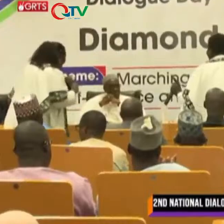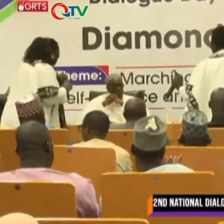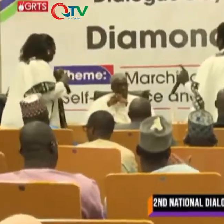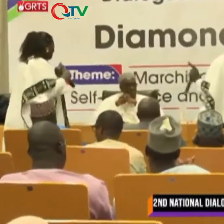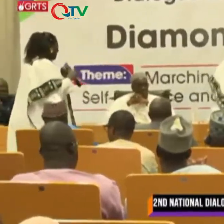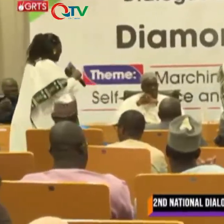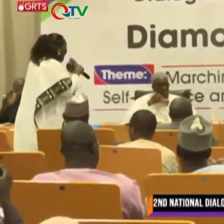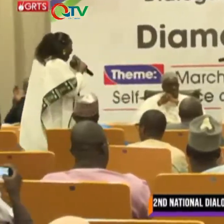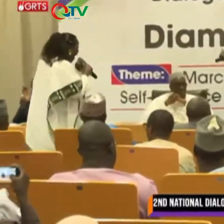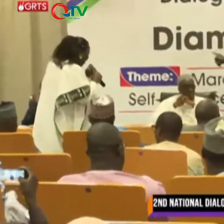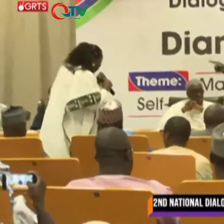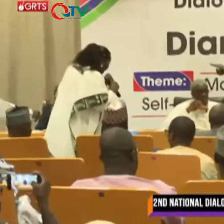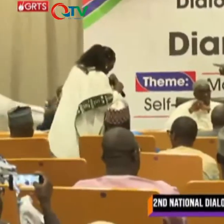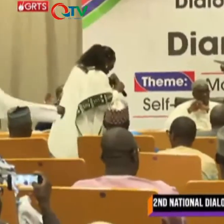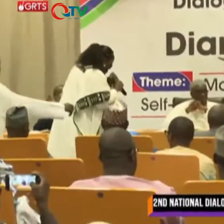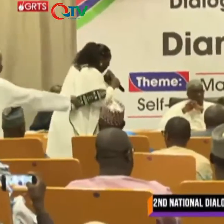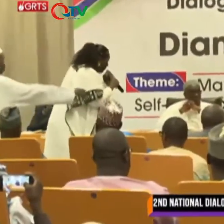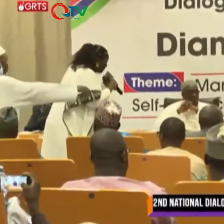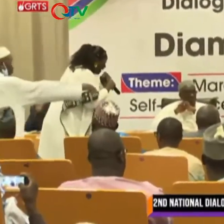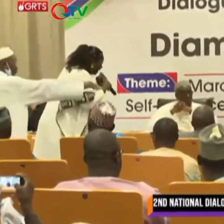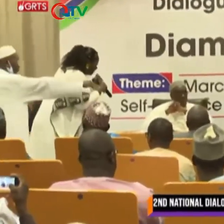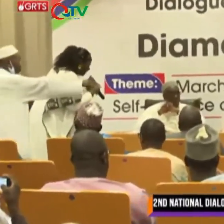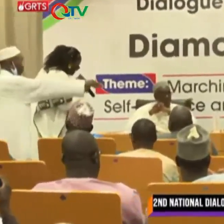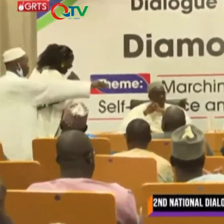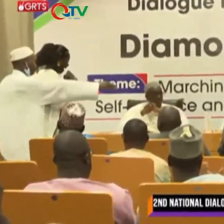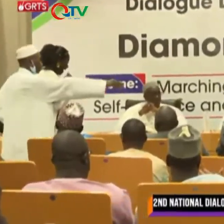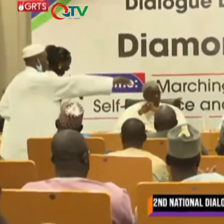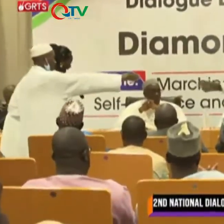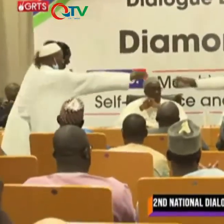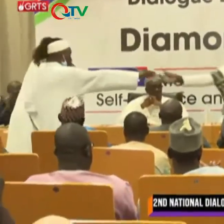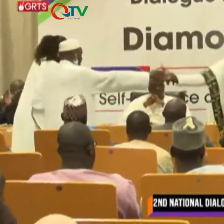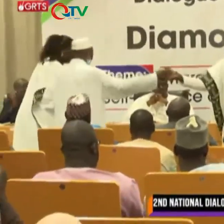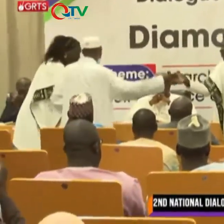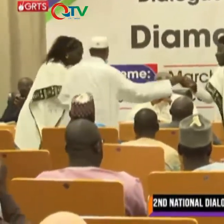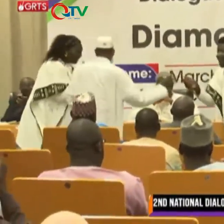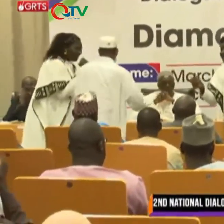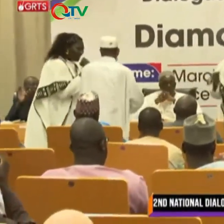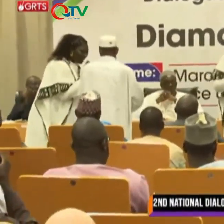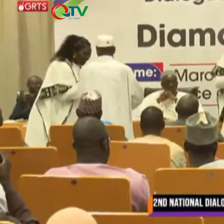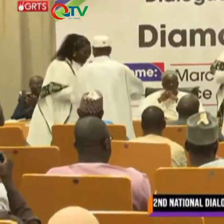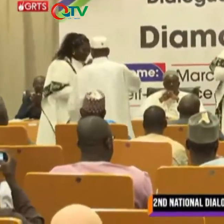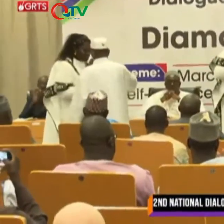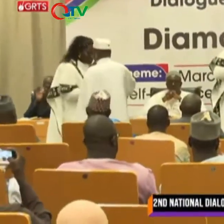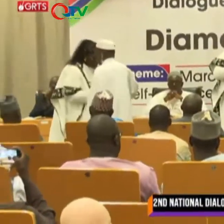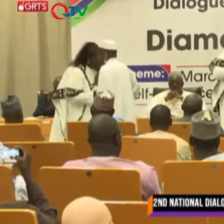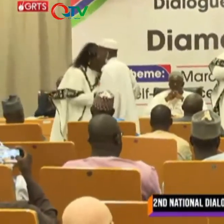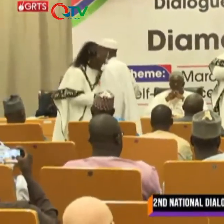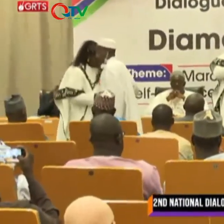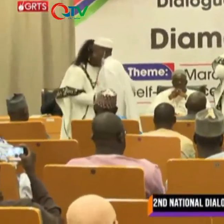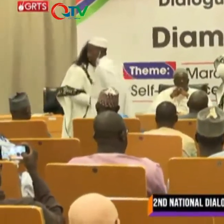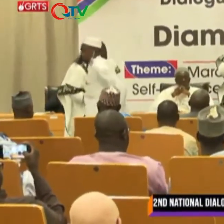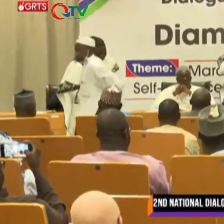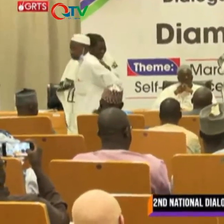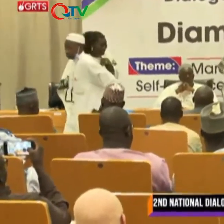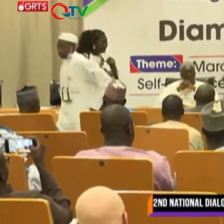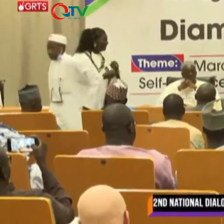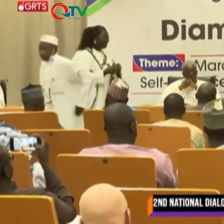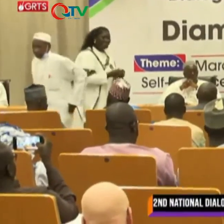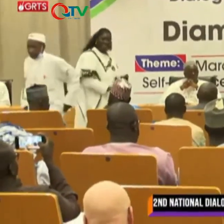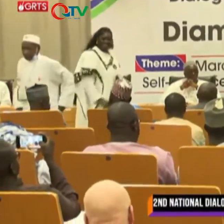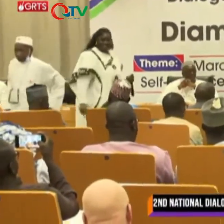Minatebuela, Alpha Kumale Venta, Nube, Nania Killing.